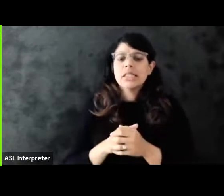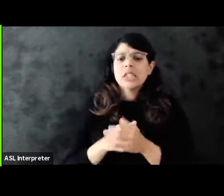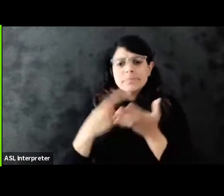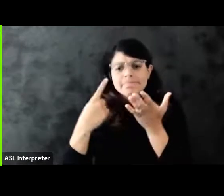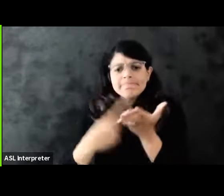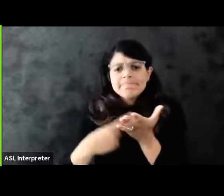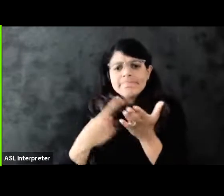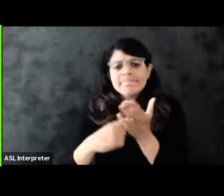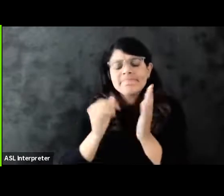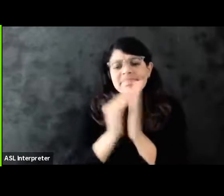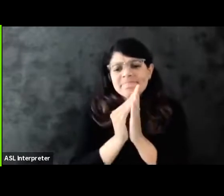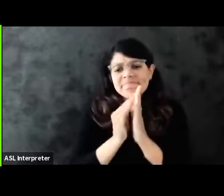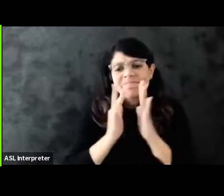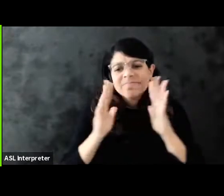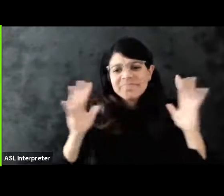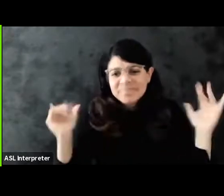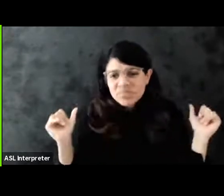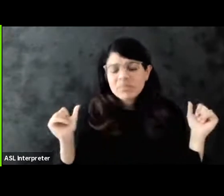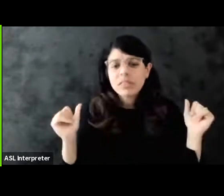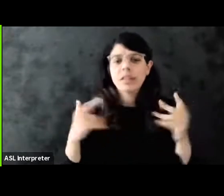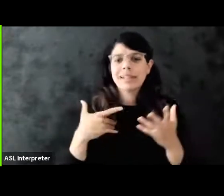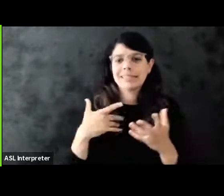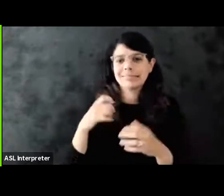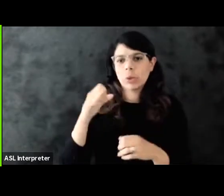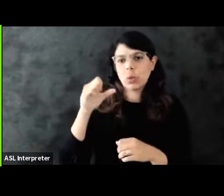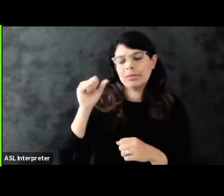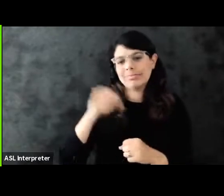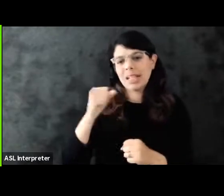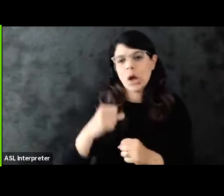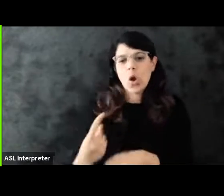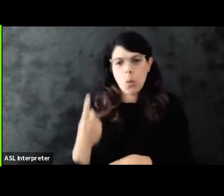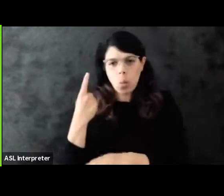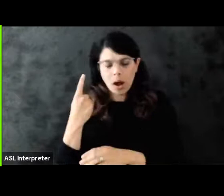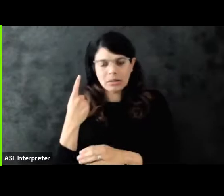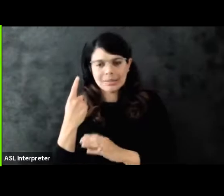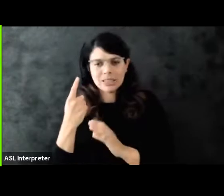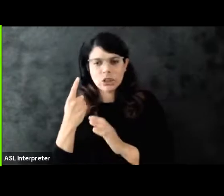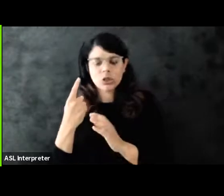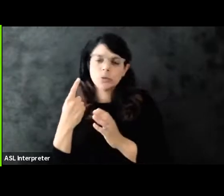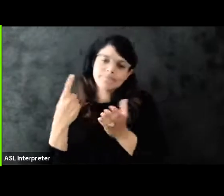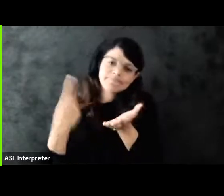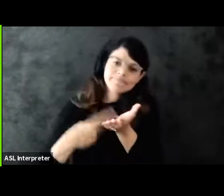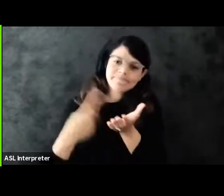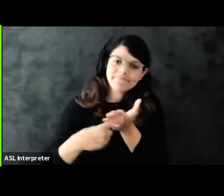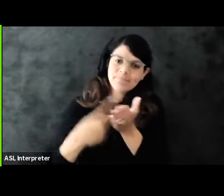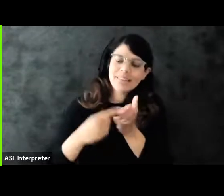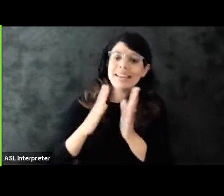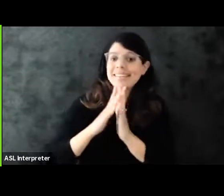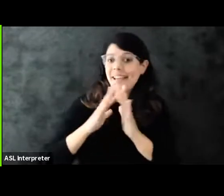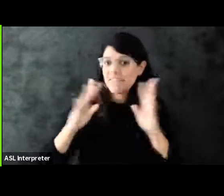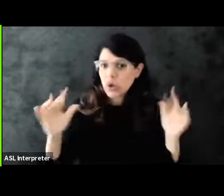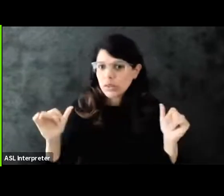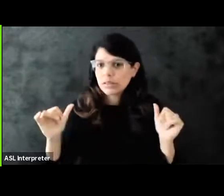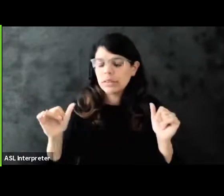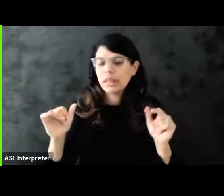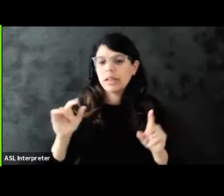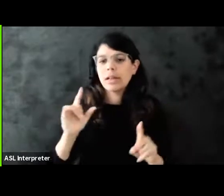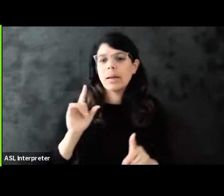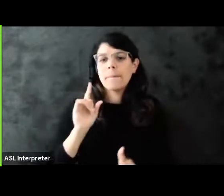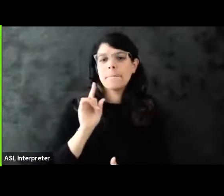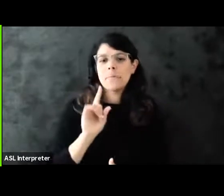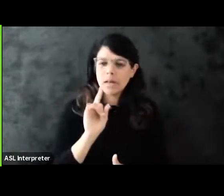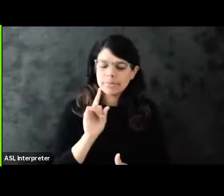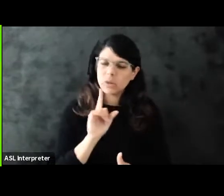is a whole different level. It's much more beautiful, something that you have friends from all walks of life, our own